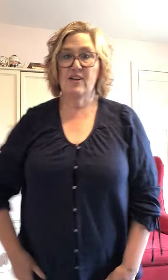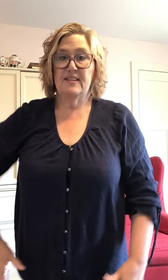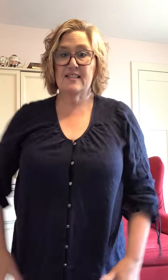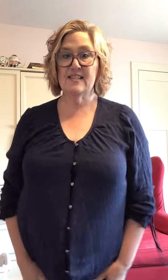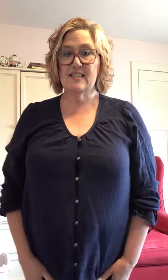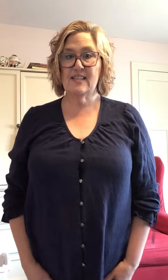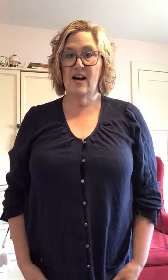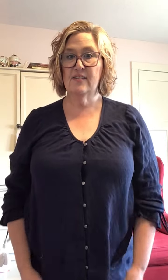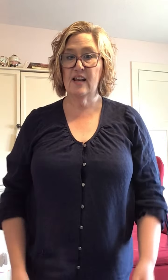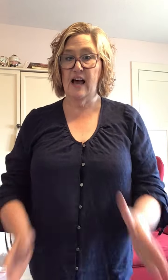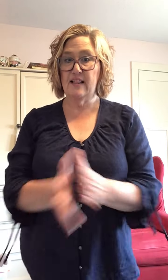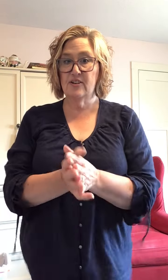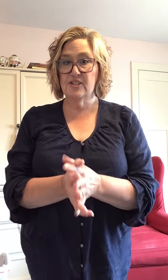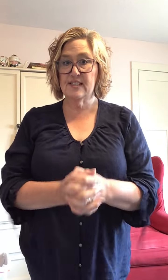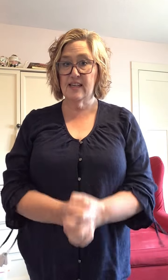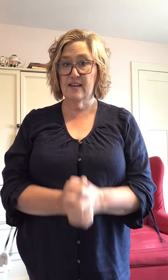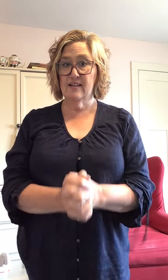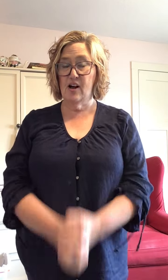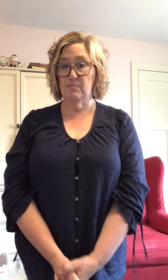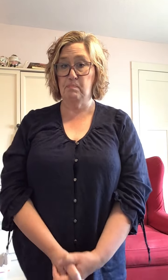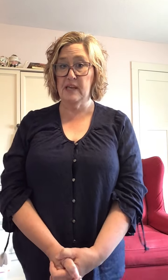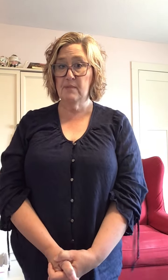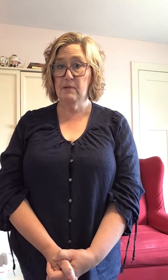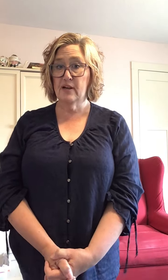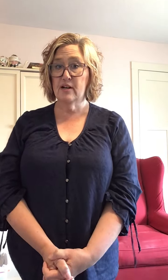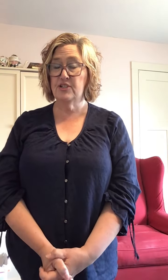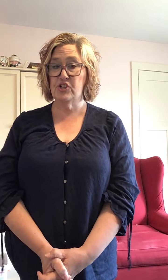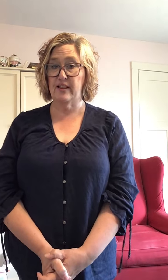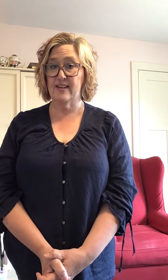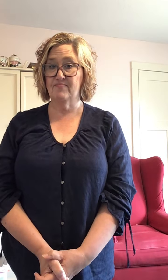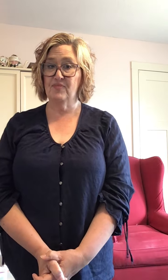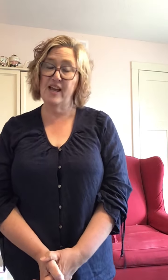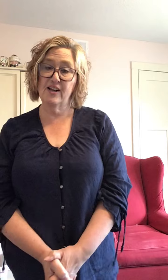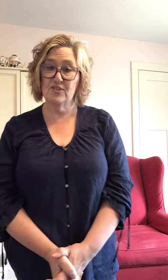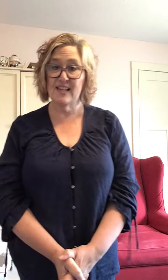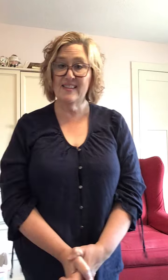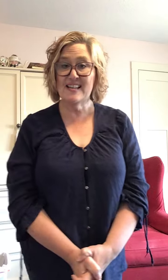All right, this is a song that I learned as a kid called Peanut Butter and Jelly. And it goes like this.